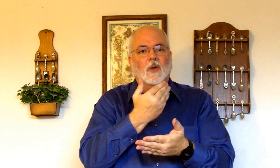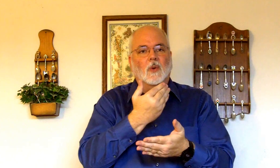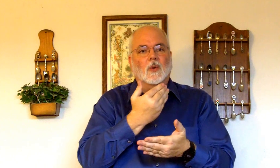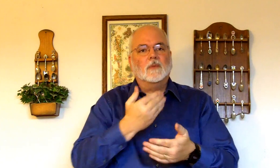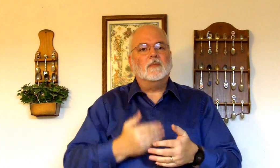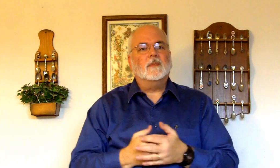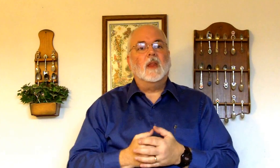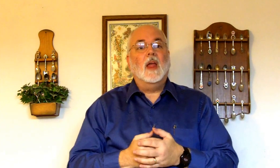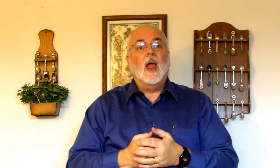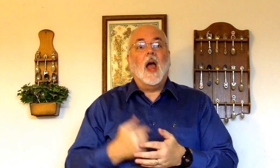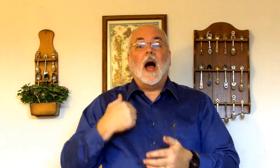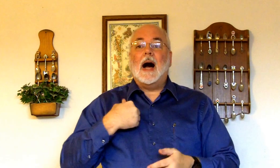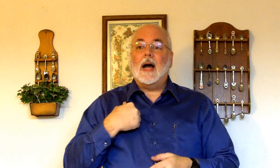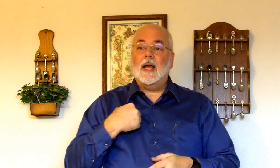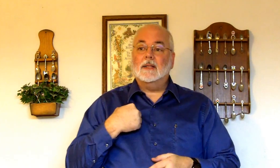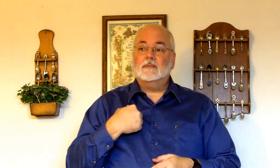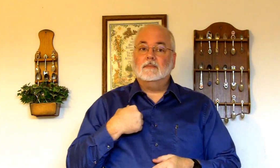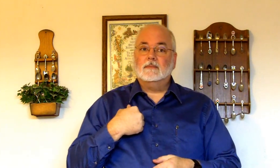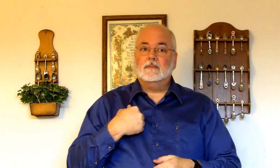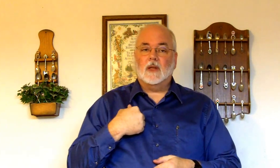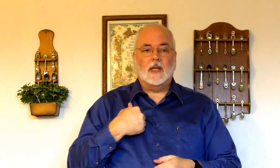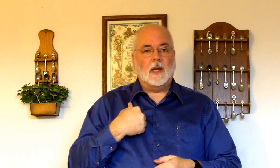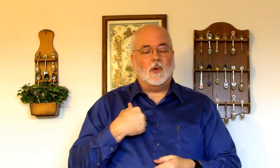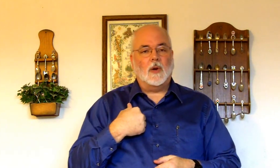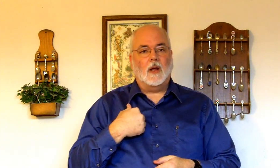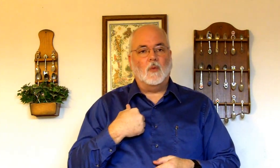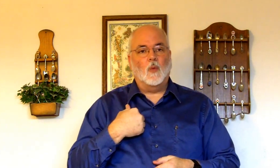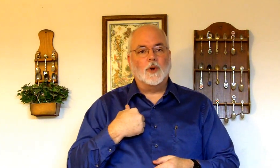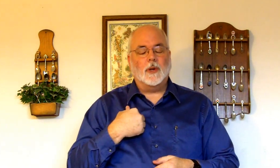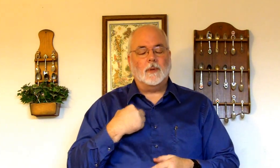New. I, getting that pronoun, worship.